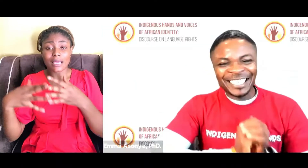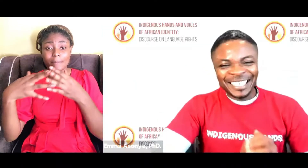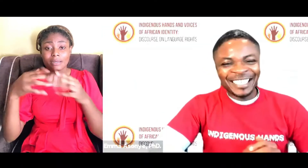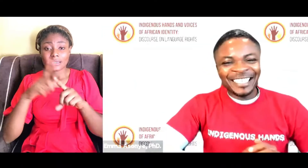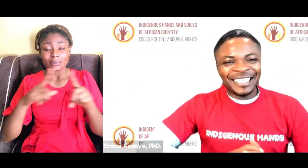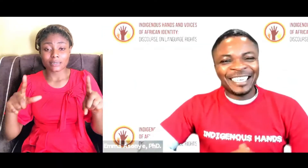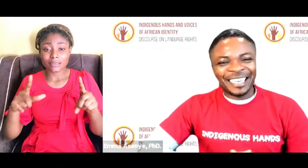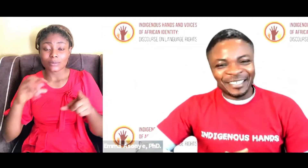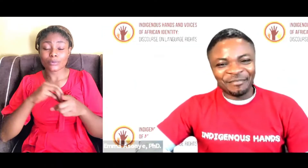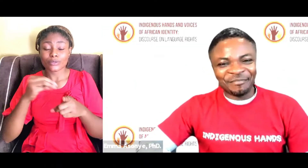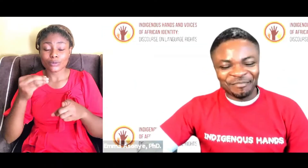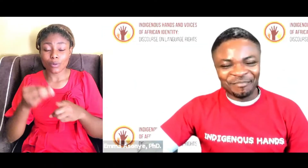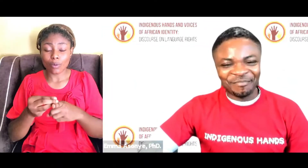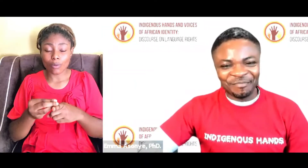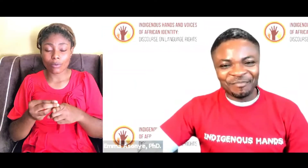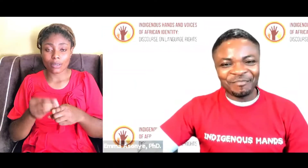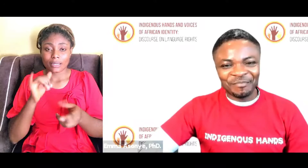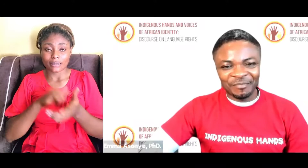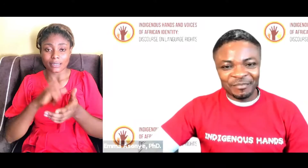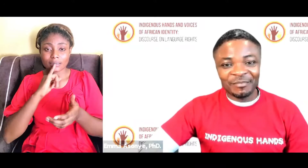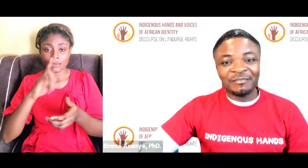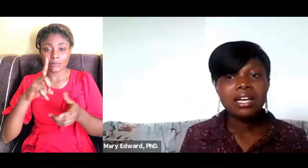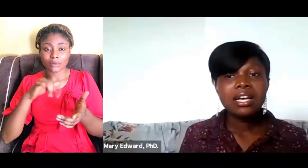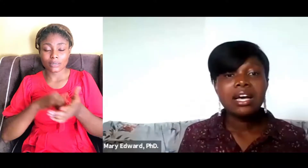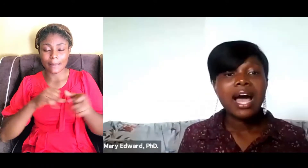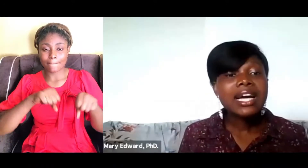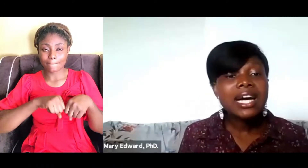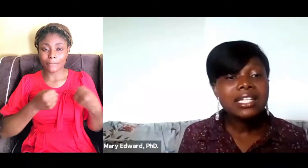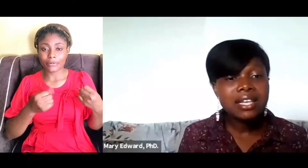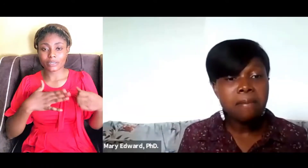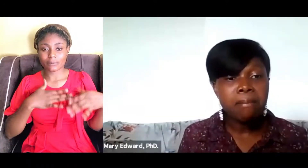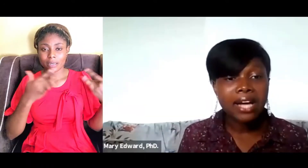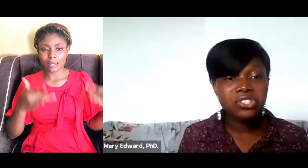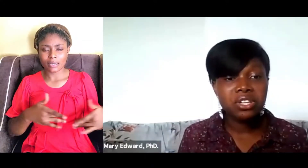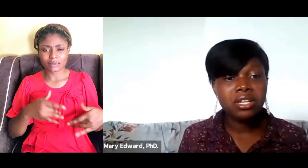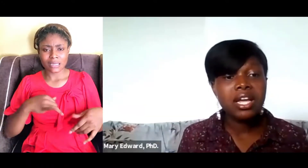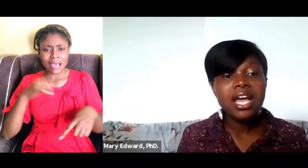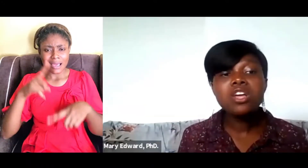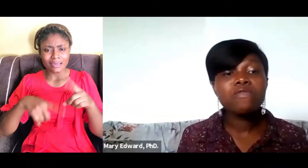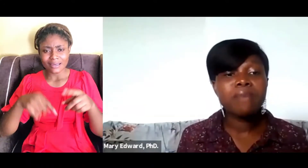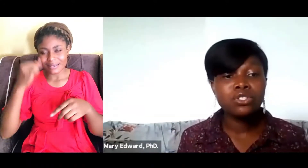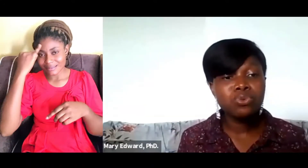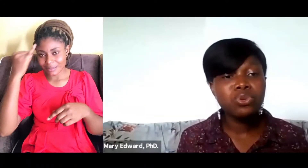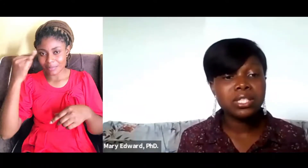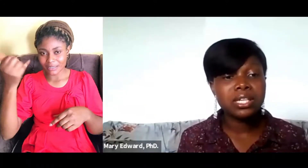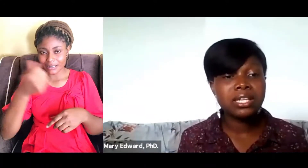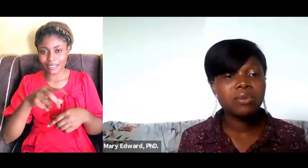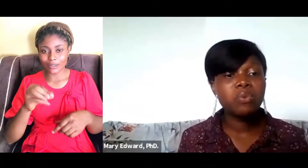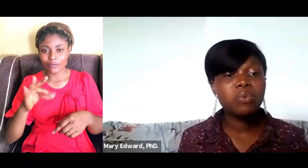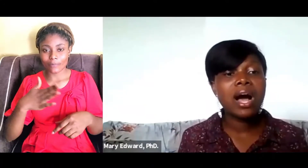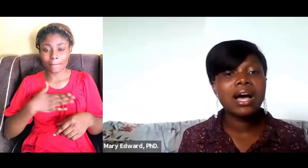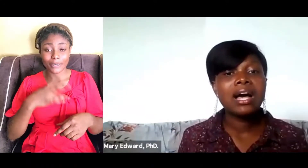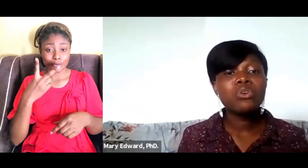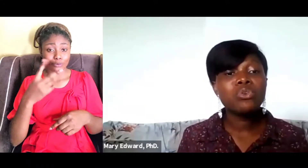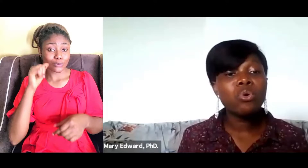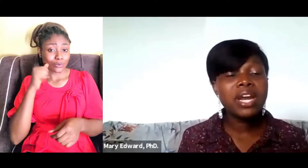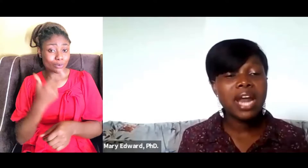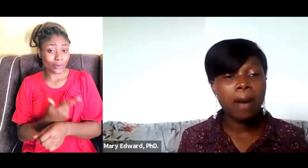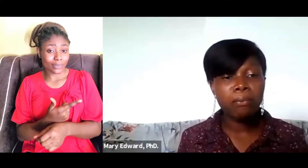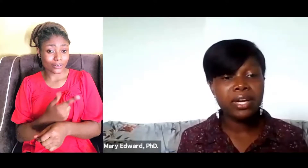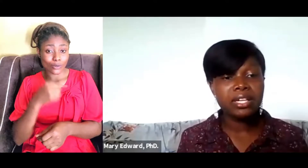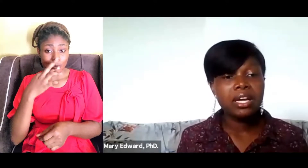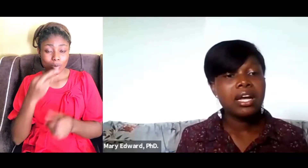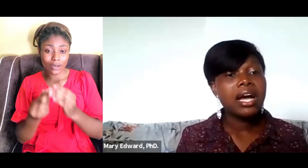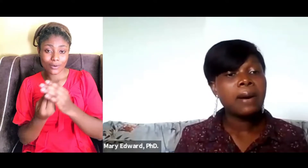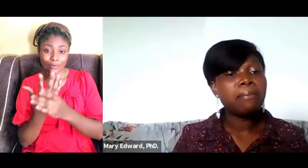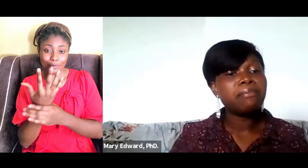speak English. And that is even the one that breaks my heart. I can't imagine any of my two daughters who are growing